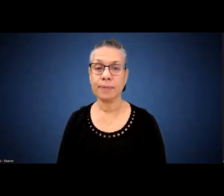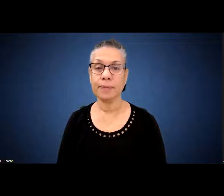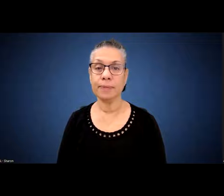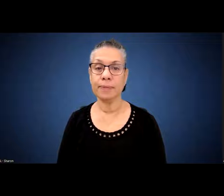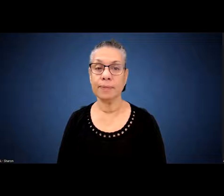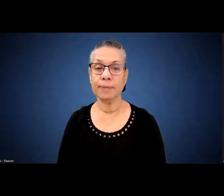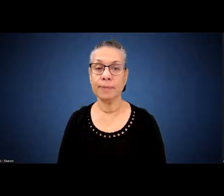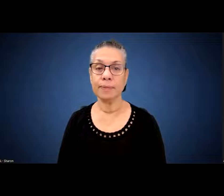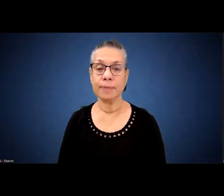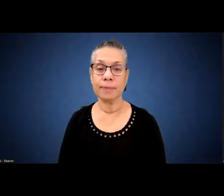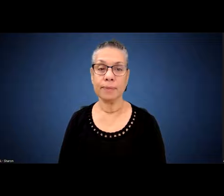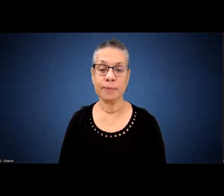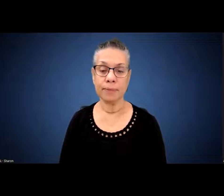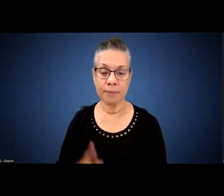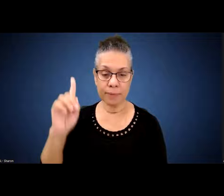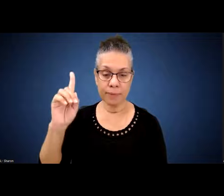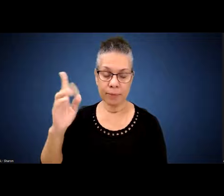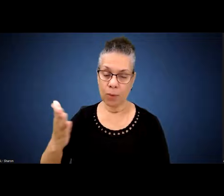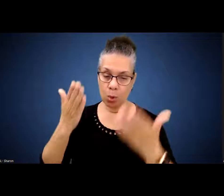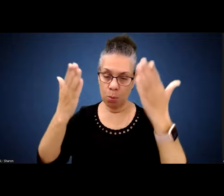This is Namrita Kapoor, so moved.